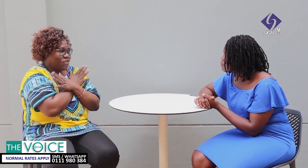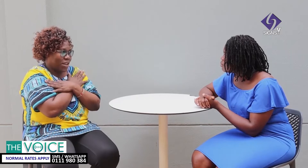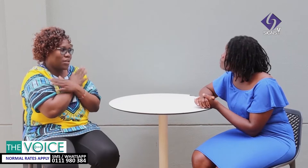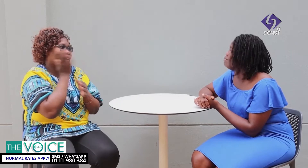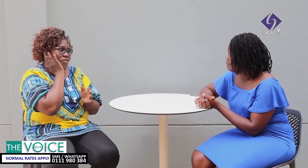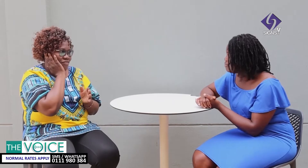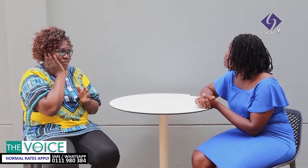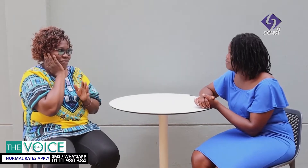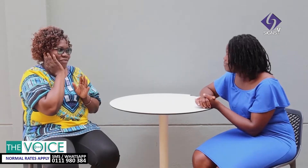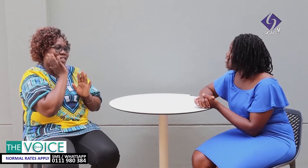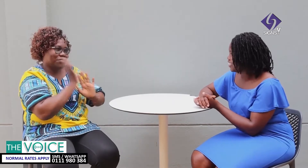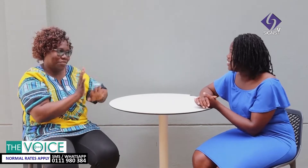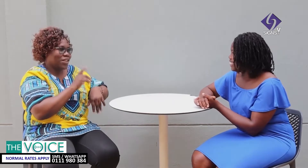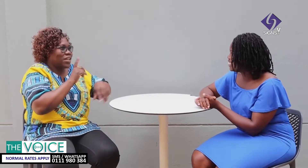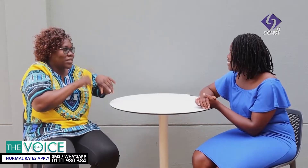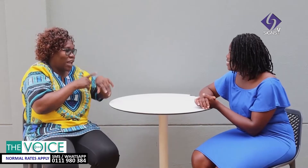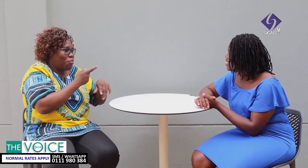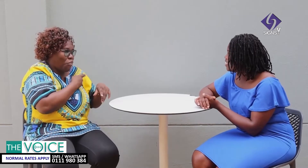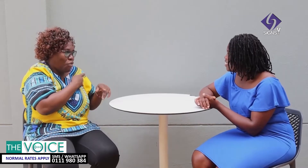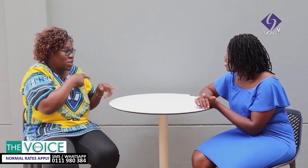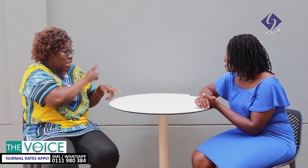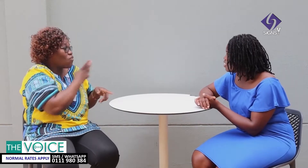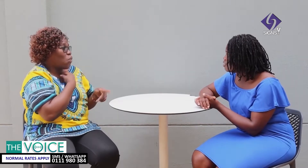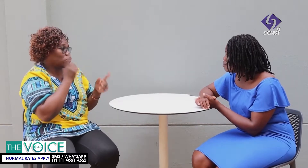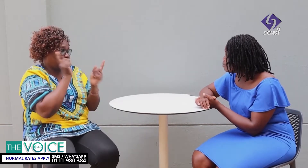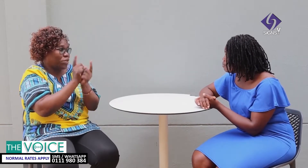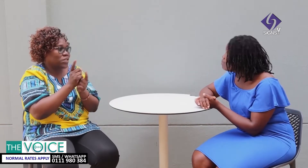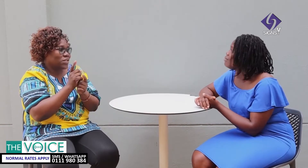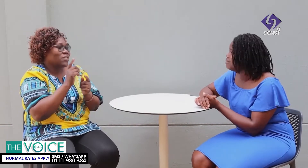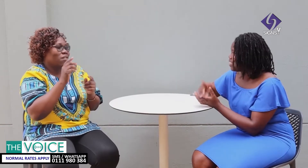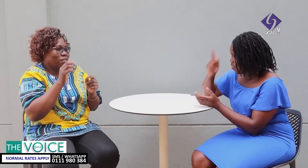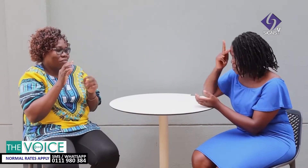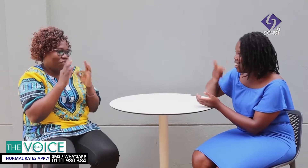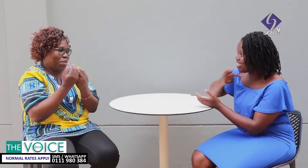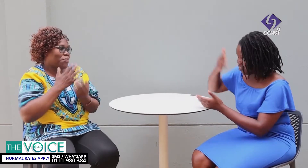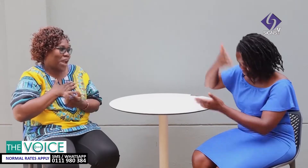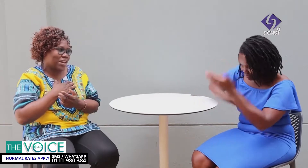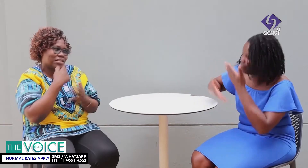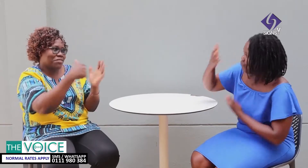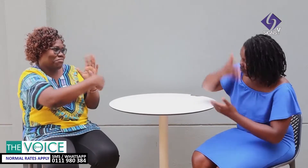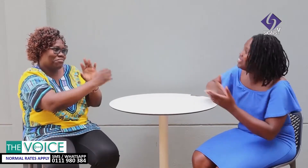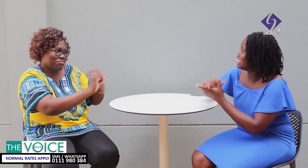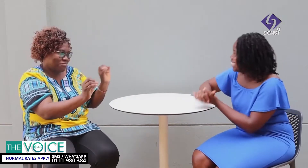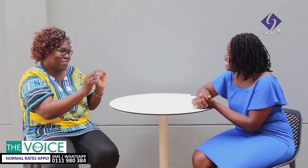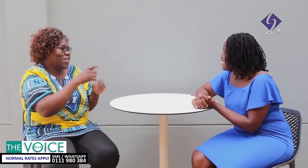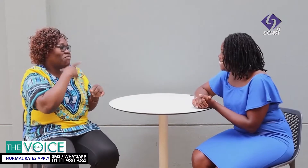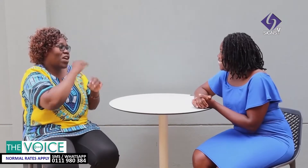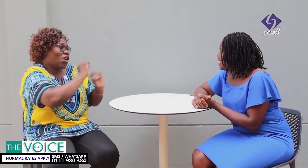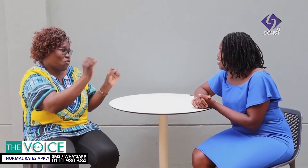respect my decision. And at this time, it was staying good because I used to go and come back for 5 years. I actually met a